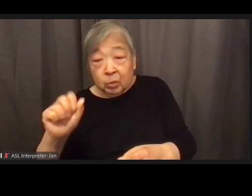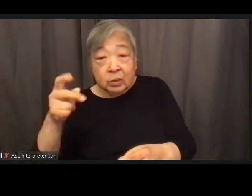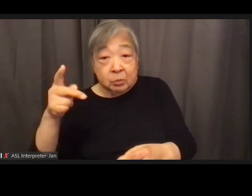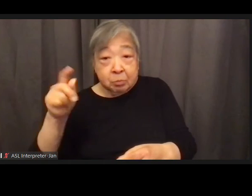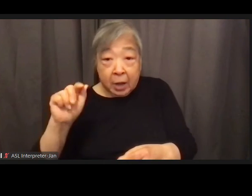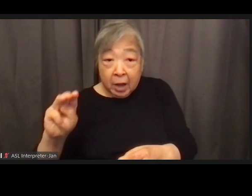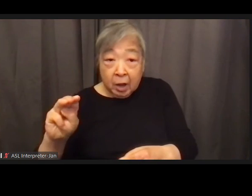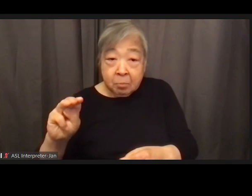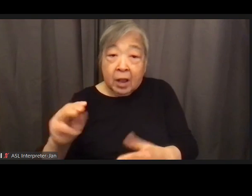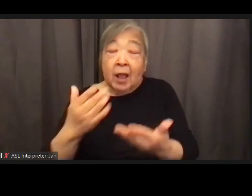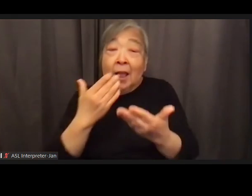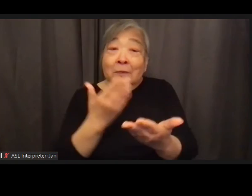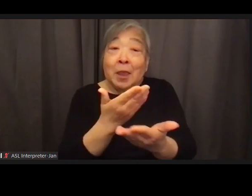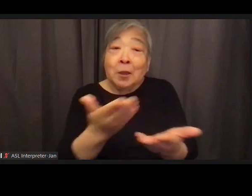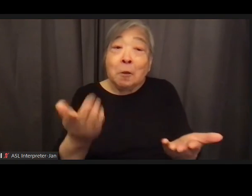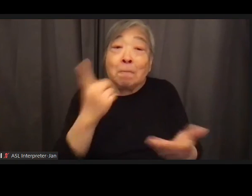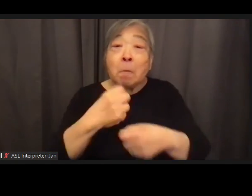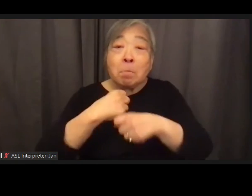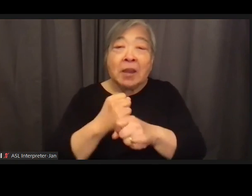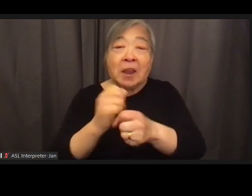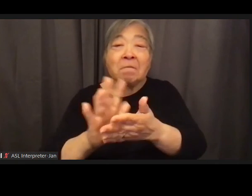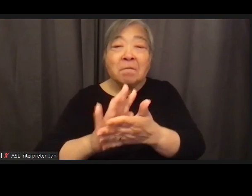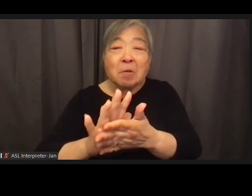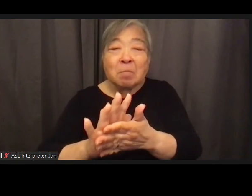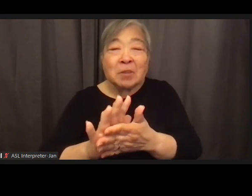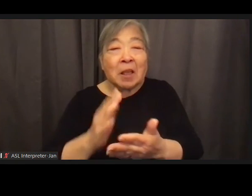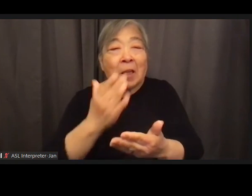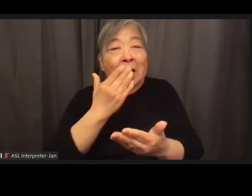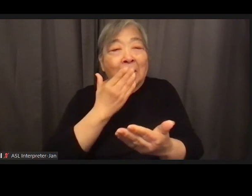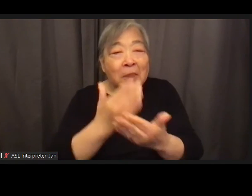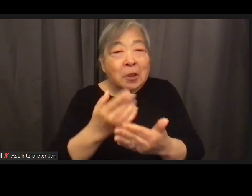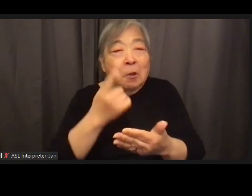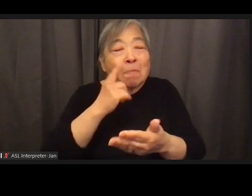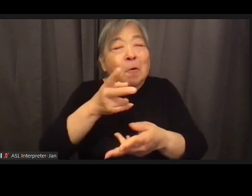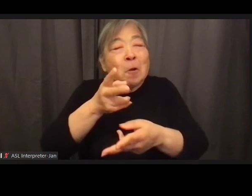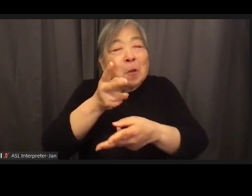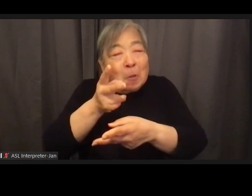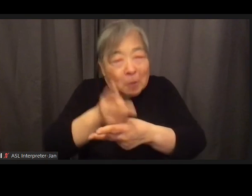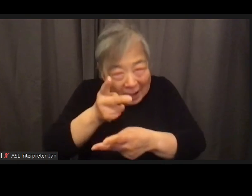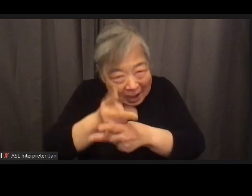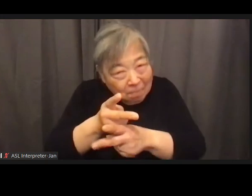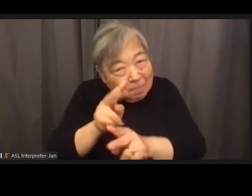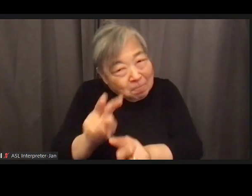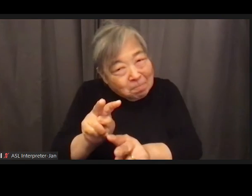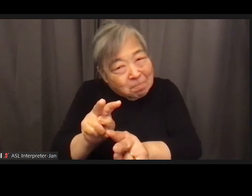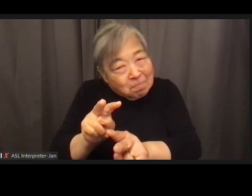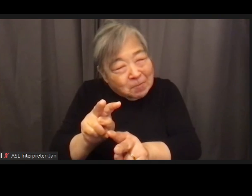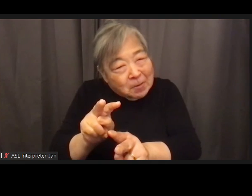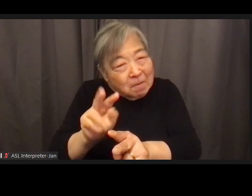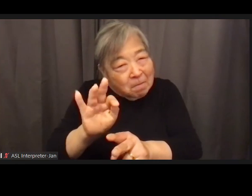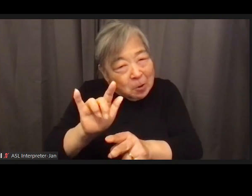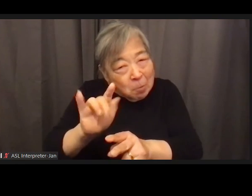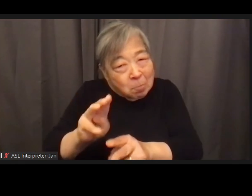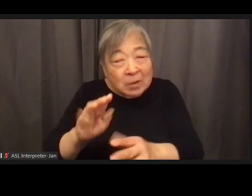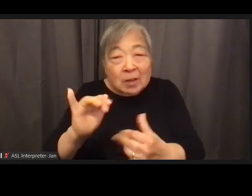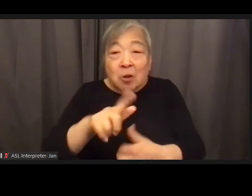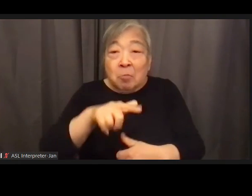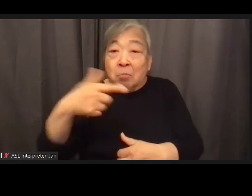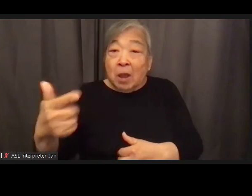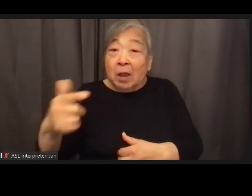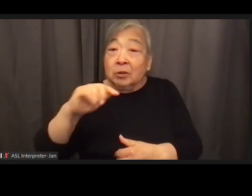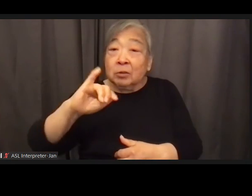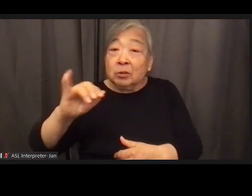you for making the films and for looking after the films. And I'm going to hand it back to Joshua